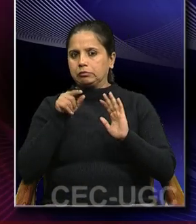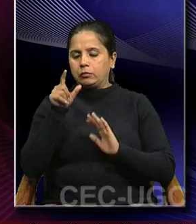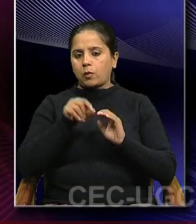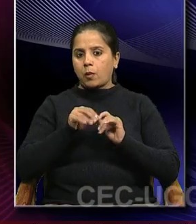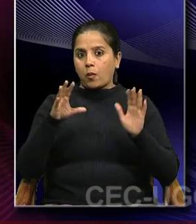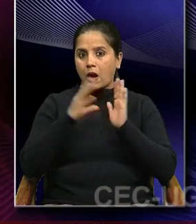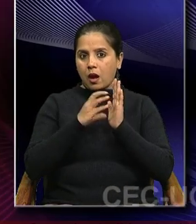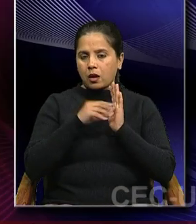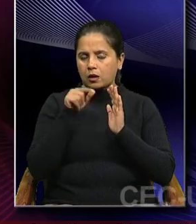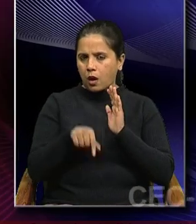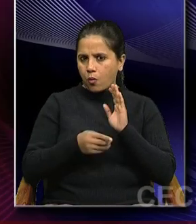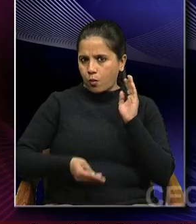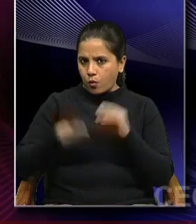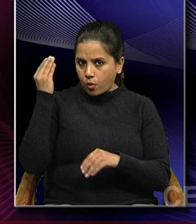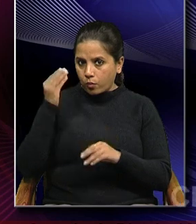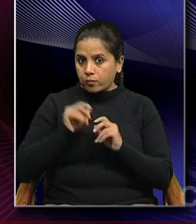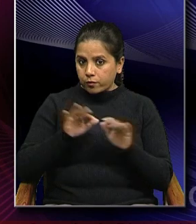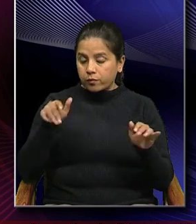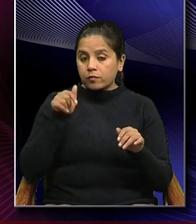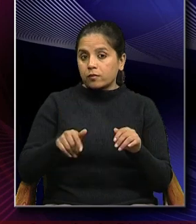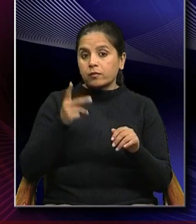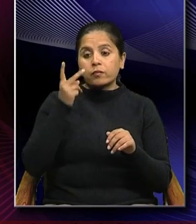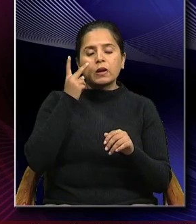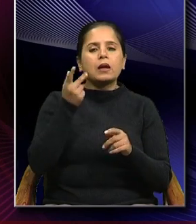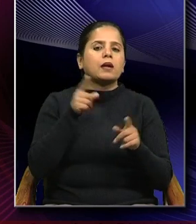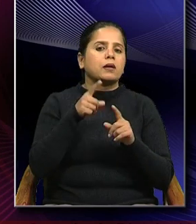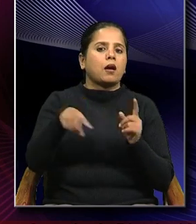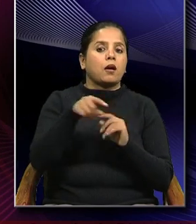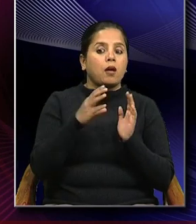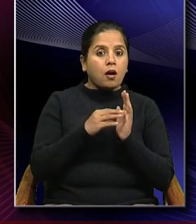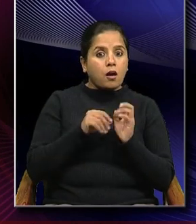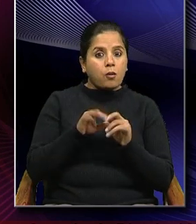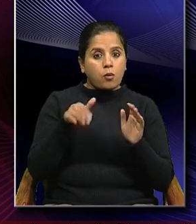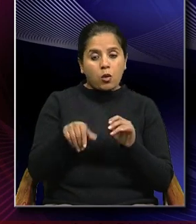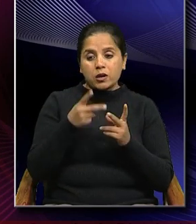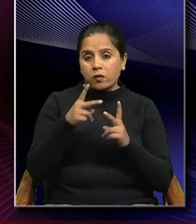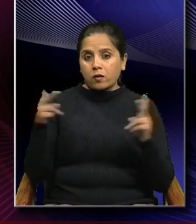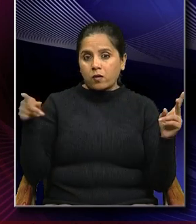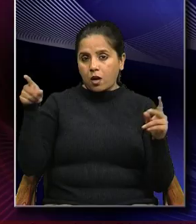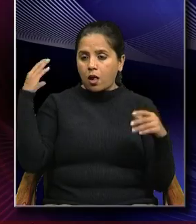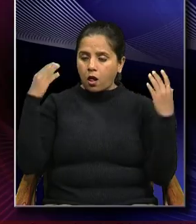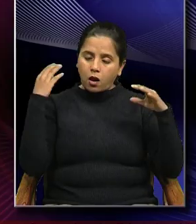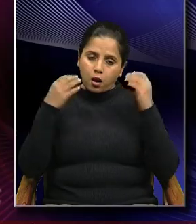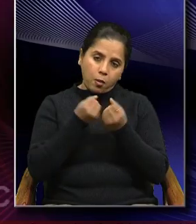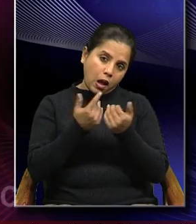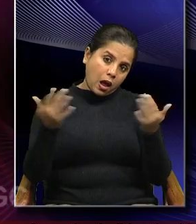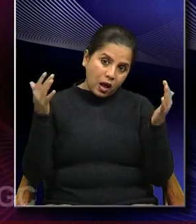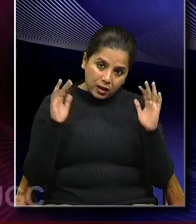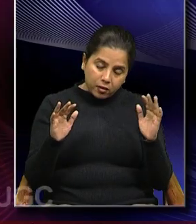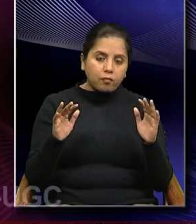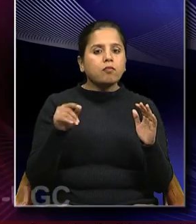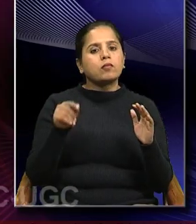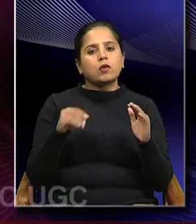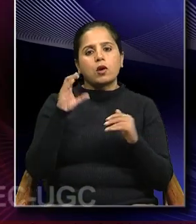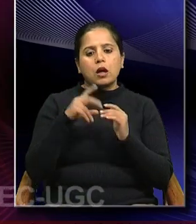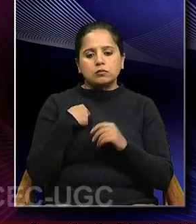market broadcasting. When there is lot of broadcasting by different players at one point of time,